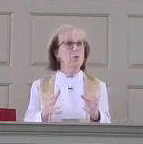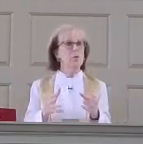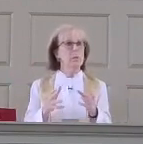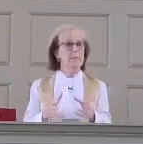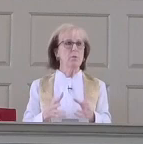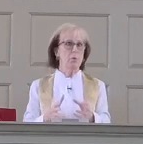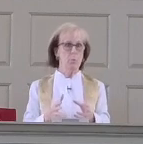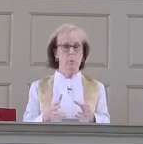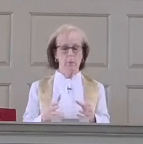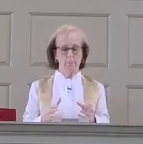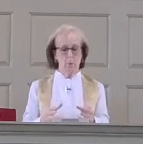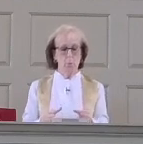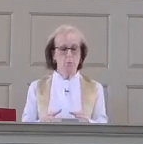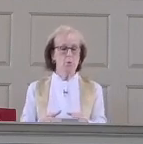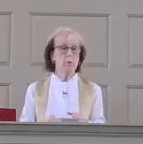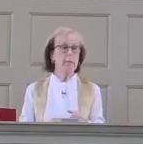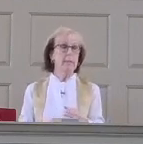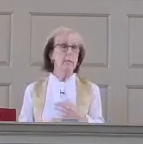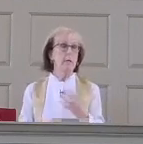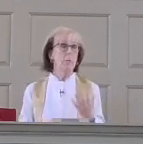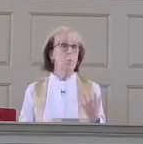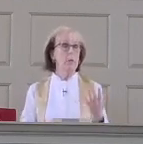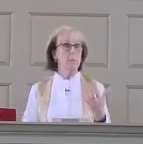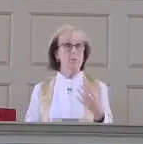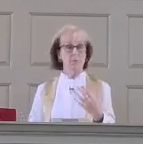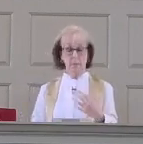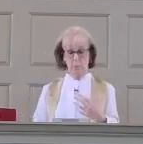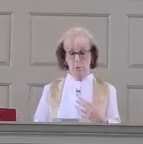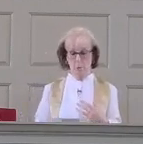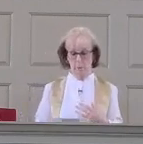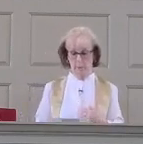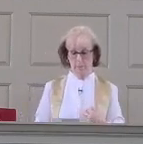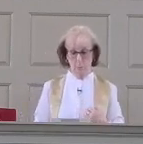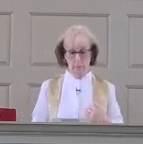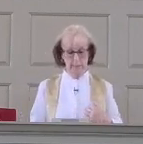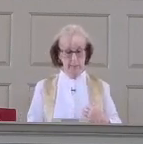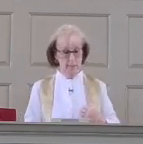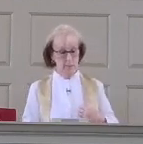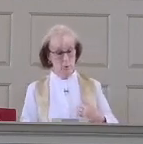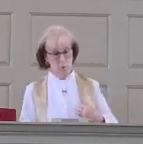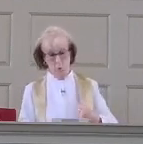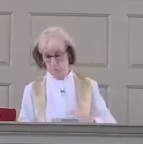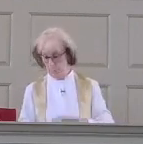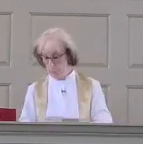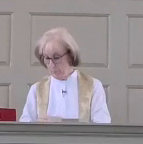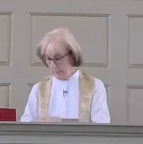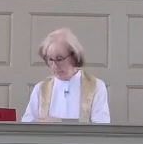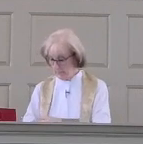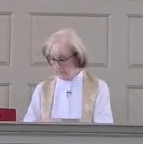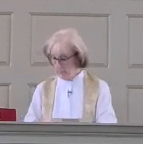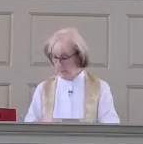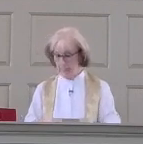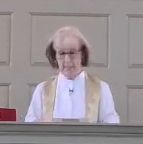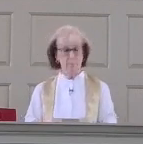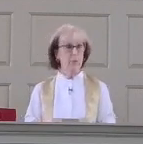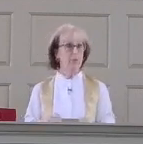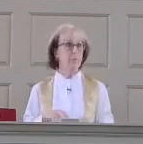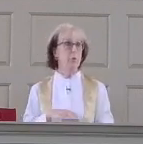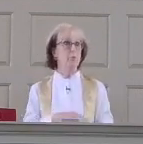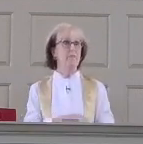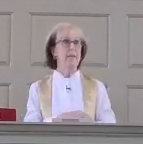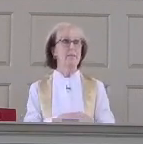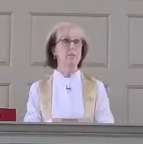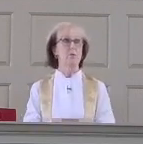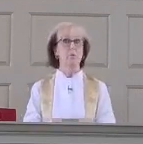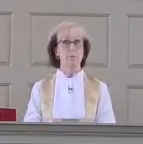little easier to listen to. You are certainly welcome to follow along if you would like in your pew Bibles, and I am reading